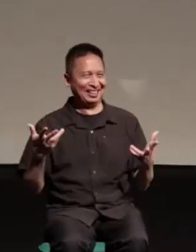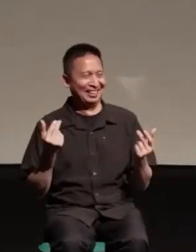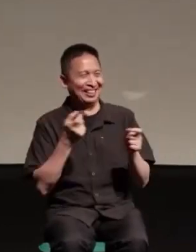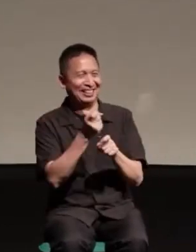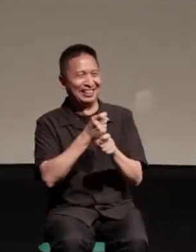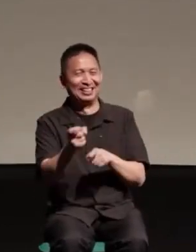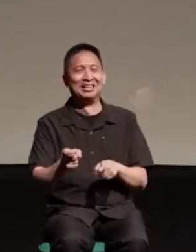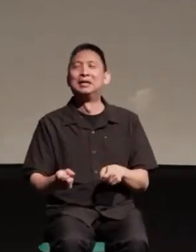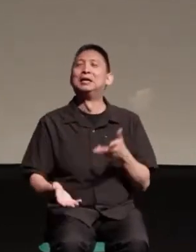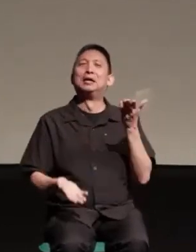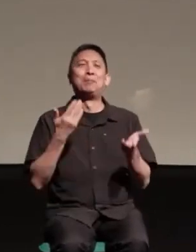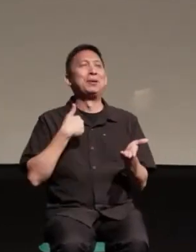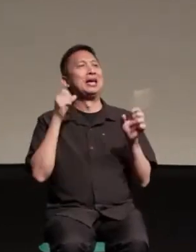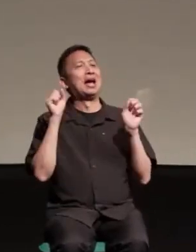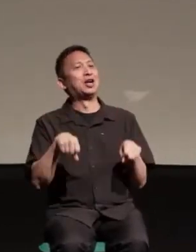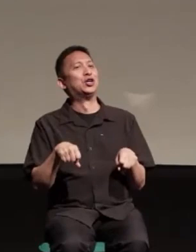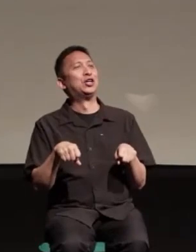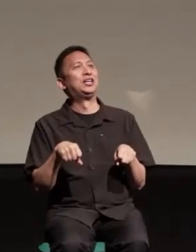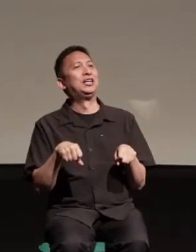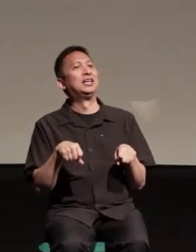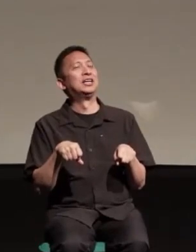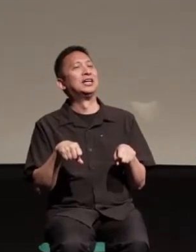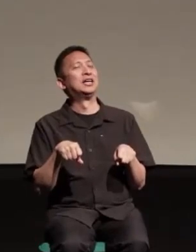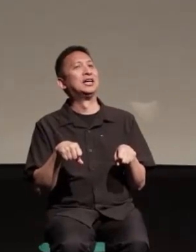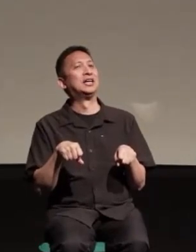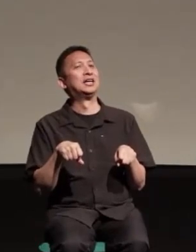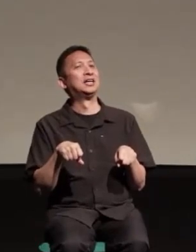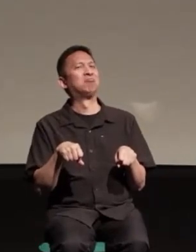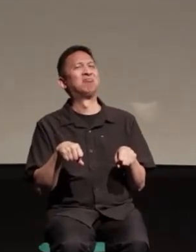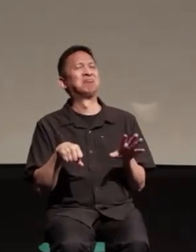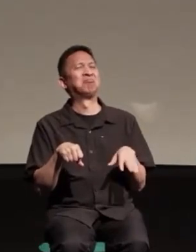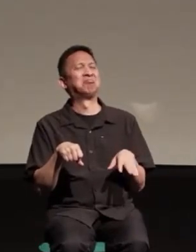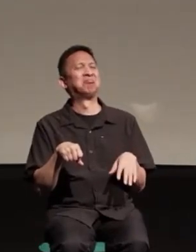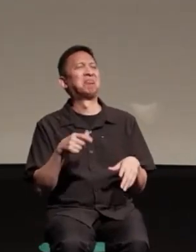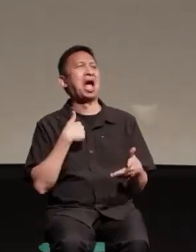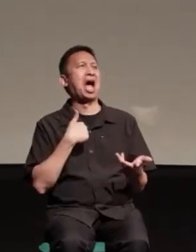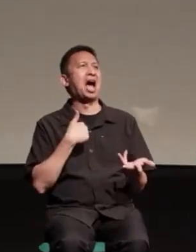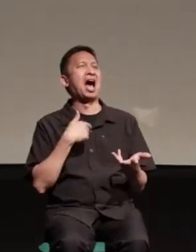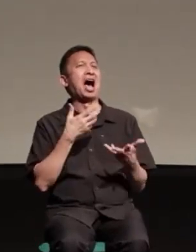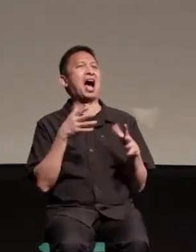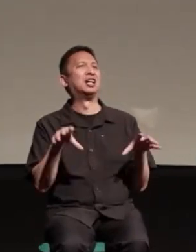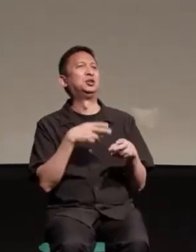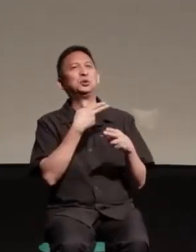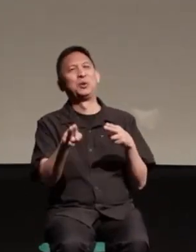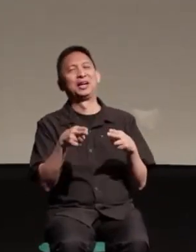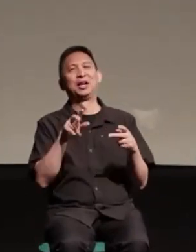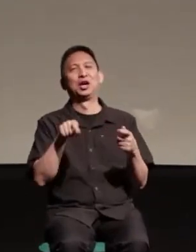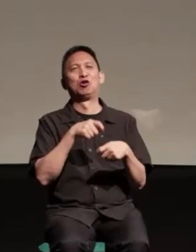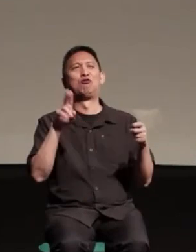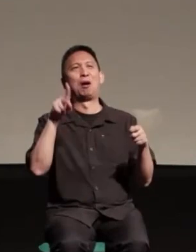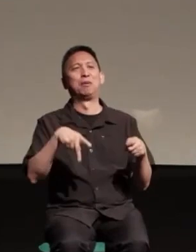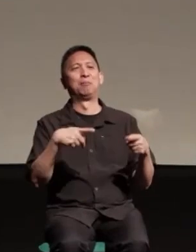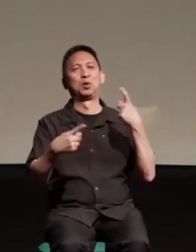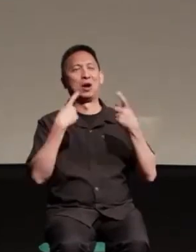actually, maybe I could, maybe I'll just ask one really short wrap-up question to everybody here on